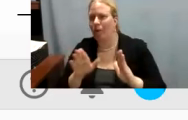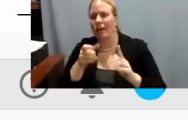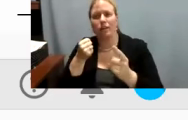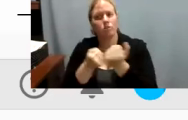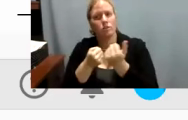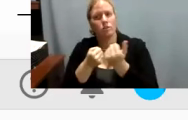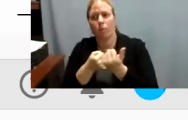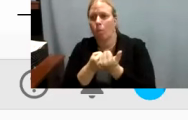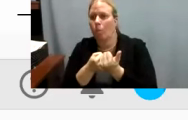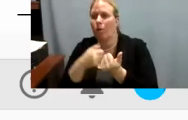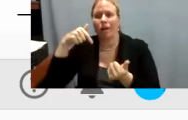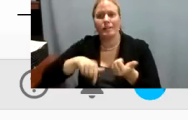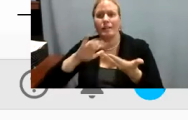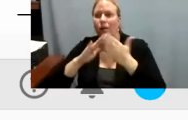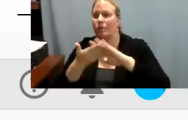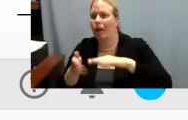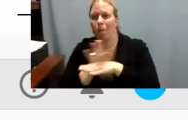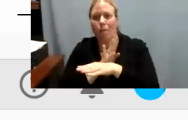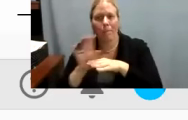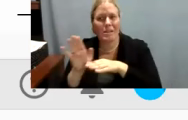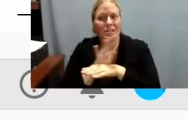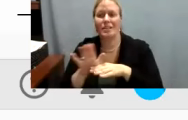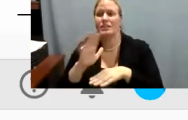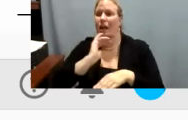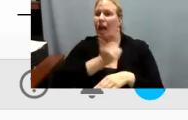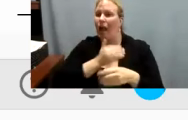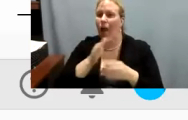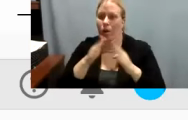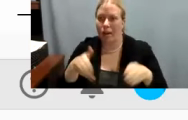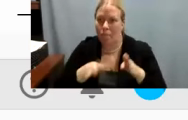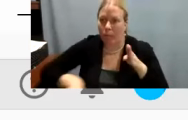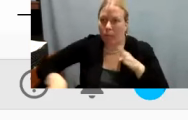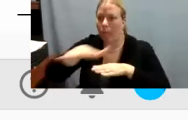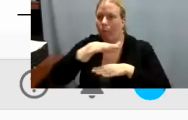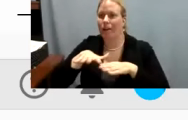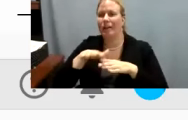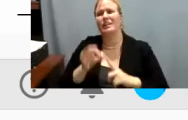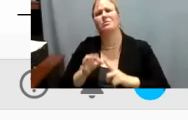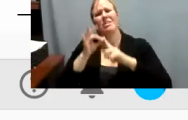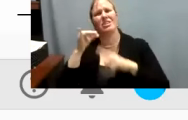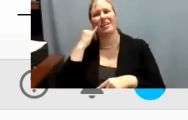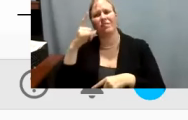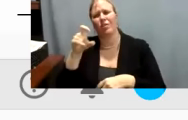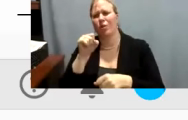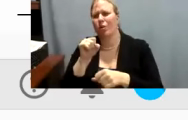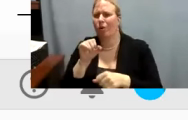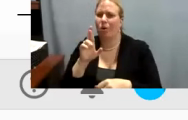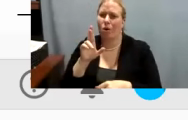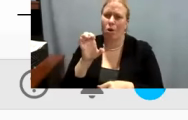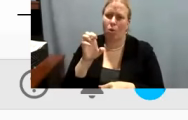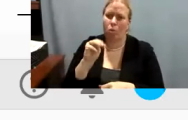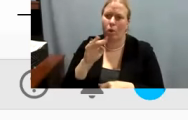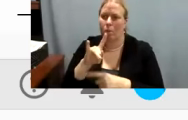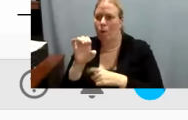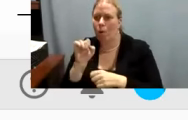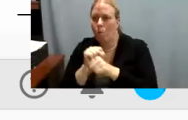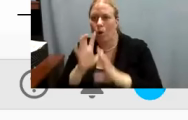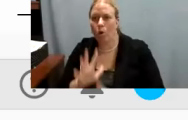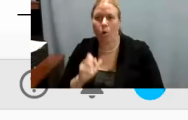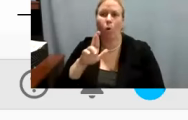business a business in one of our neighborhoods particularly if you're a remote worker or maybe you're a yale student you're back home with your